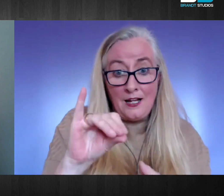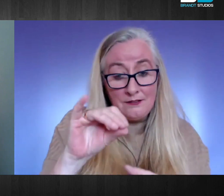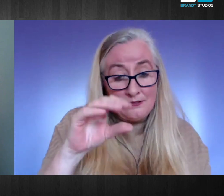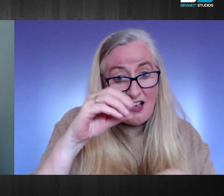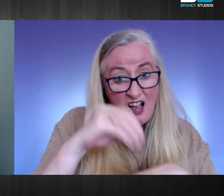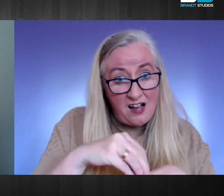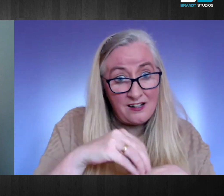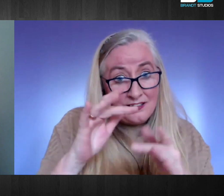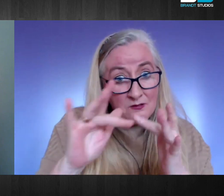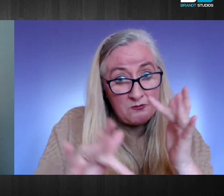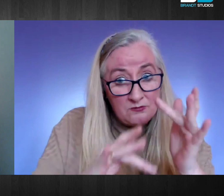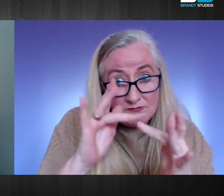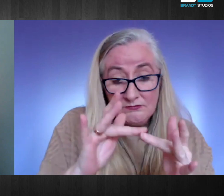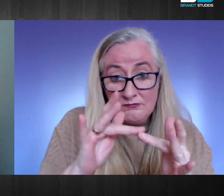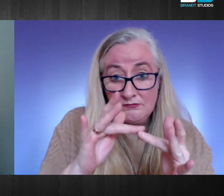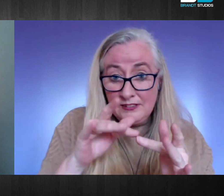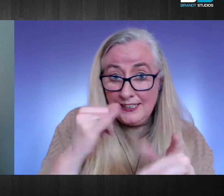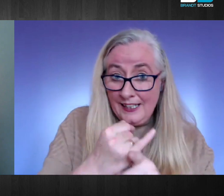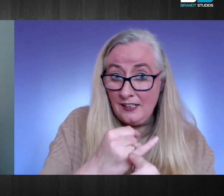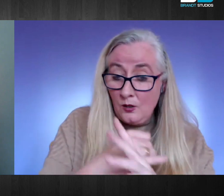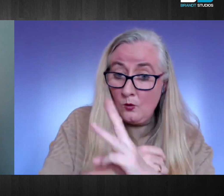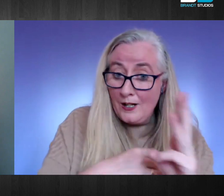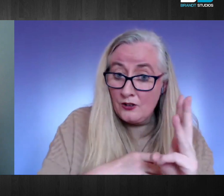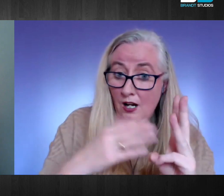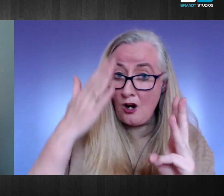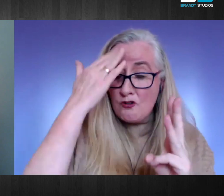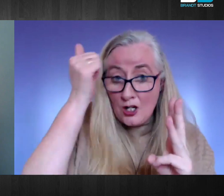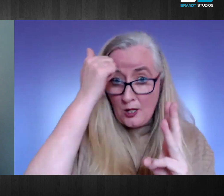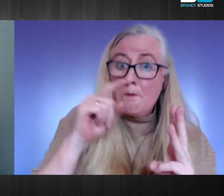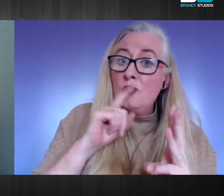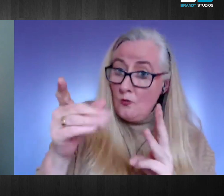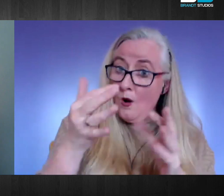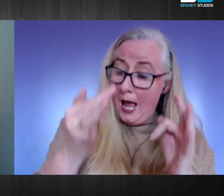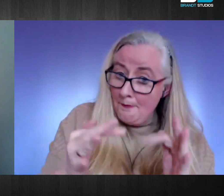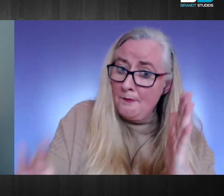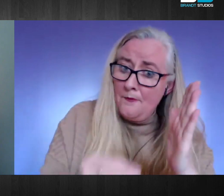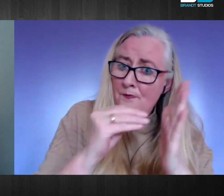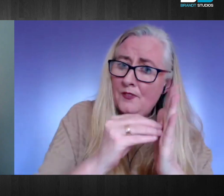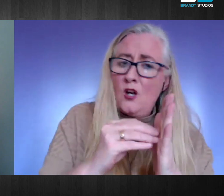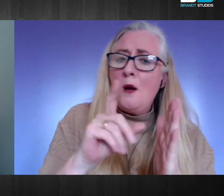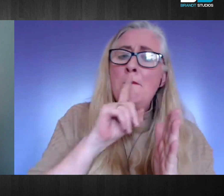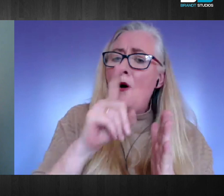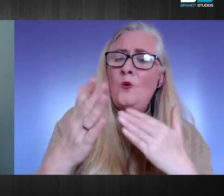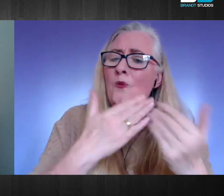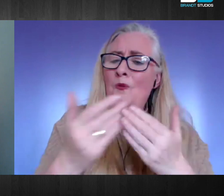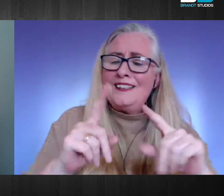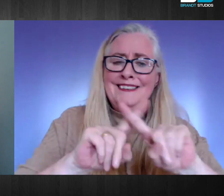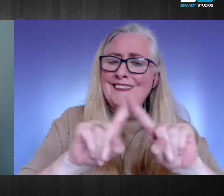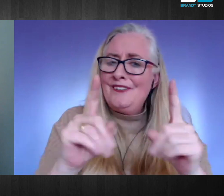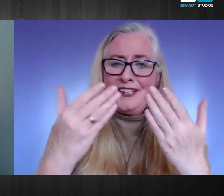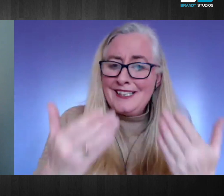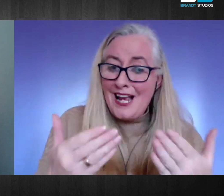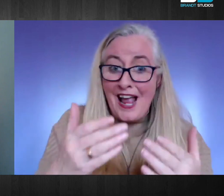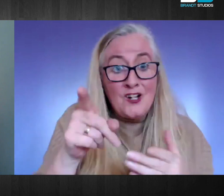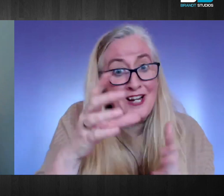size of Western Australia, but certainly you're gone online now. What's different about online, and have you any tips for people who